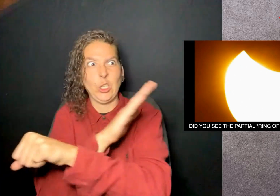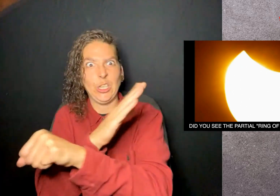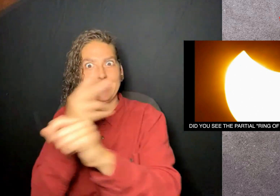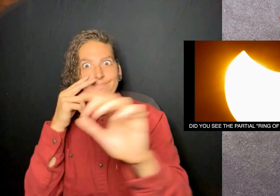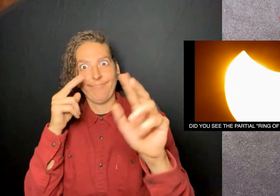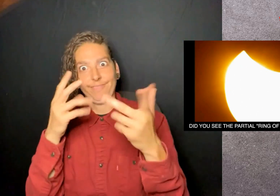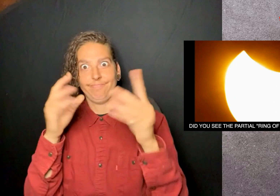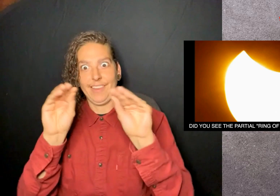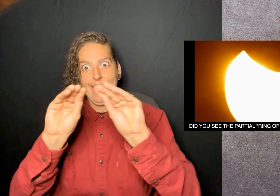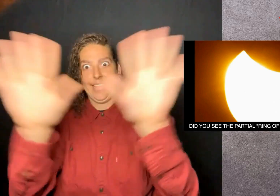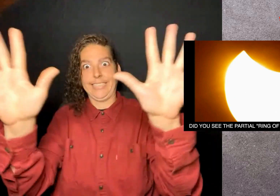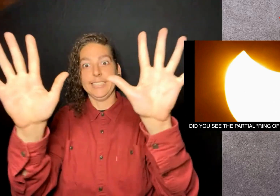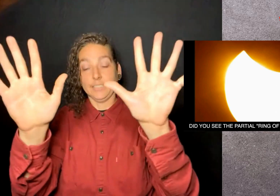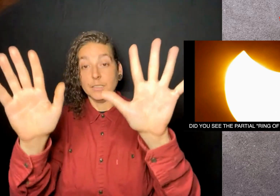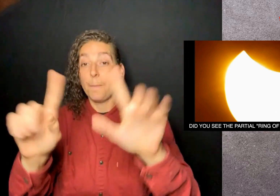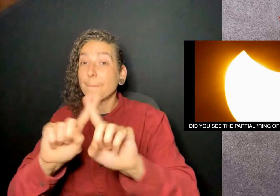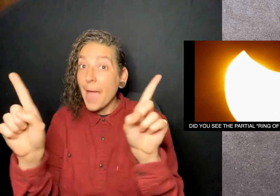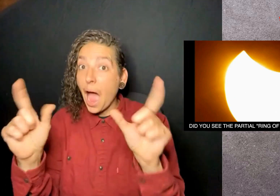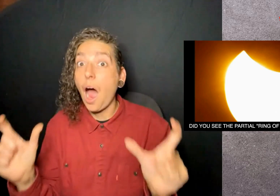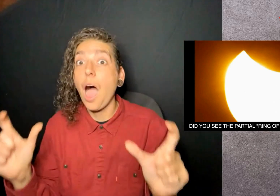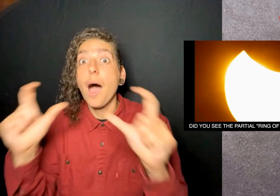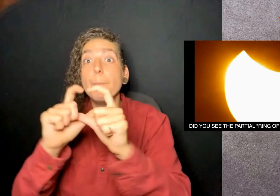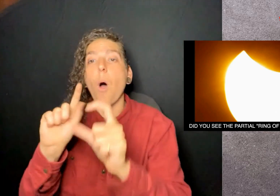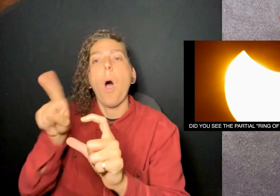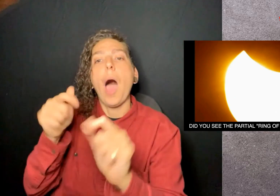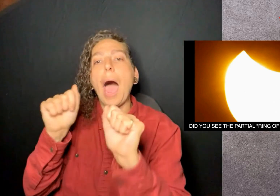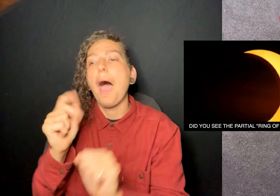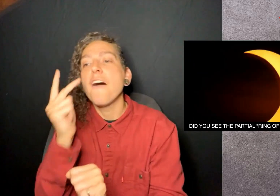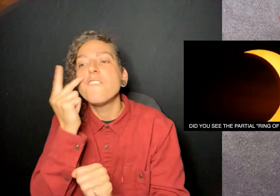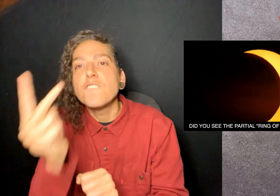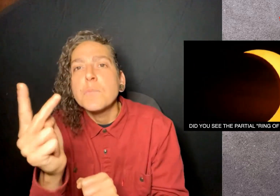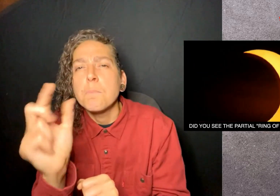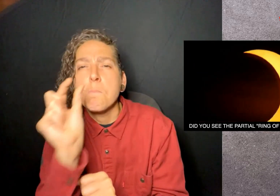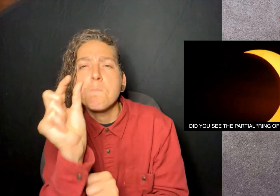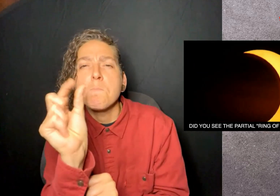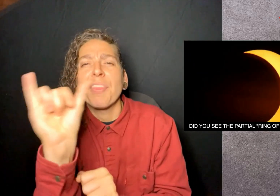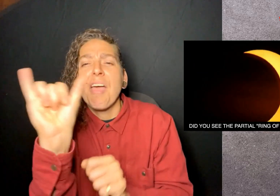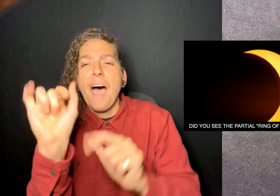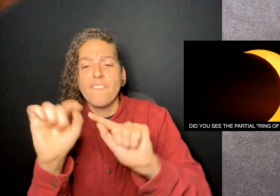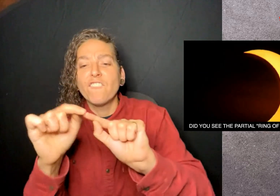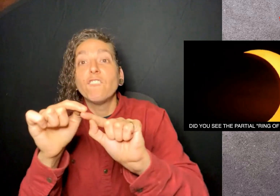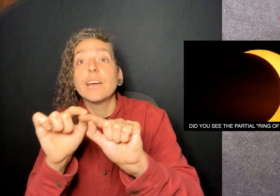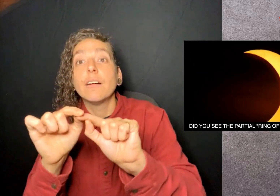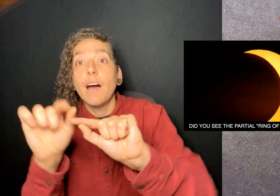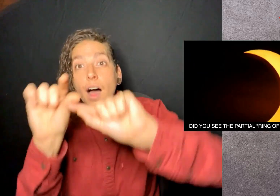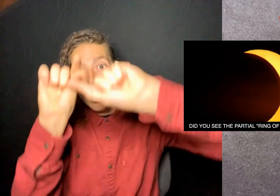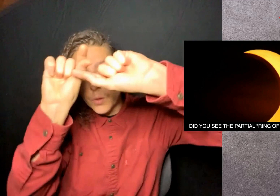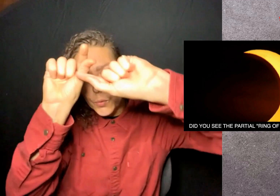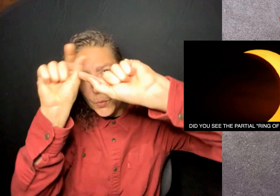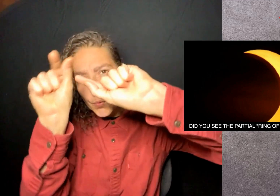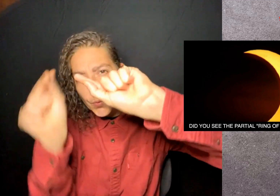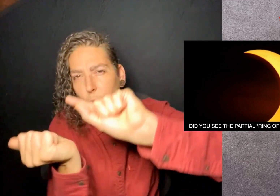effect. But the eclipse was visible on a smaller scale where